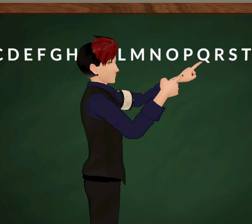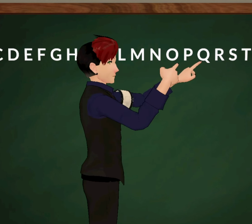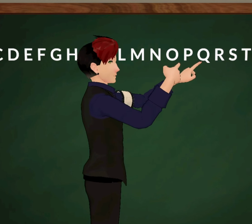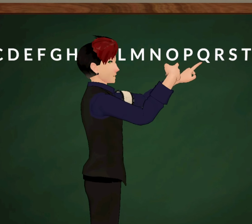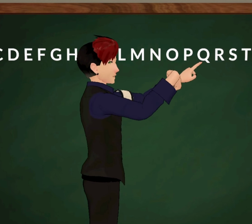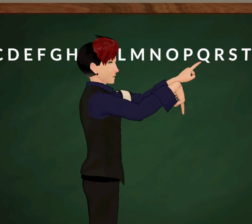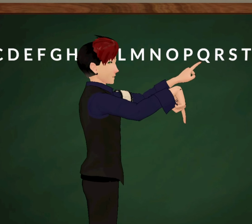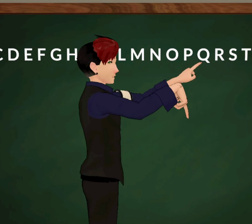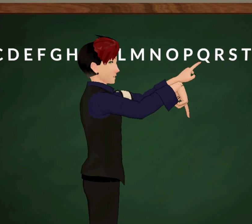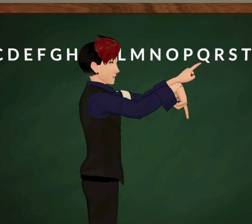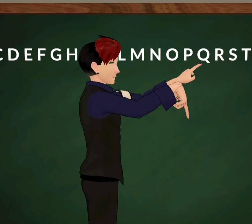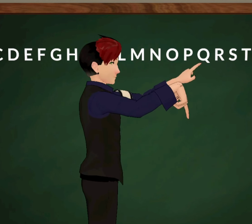That's the G that we take down.